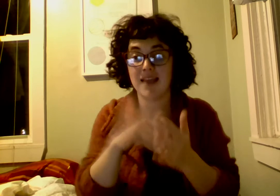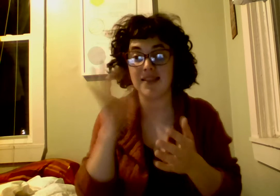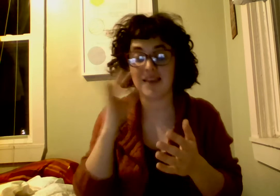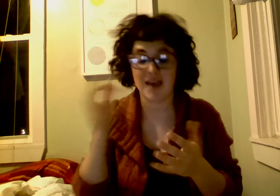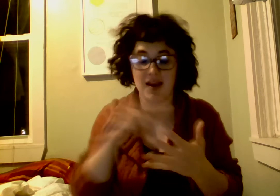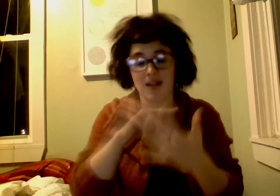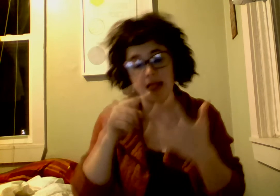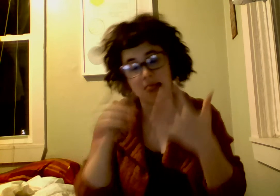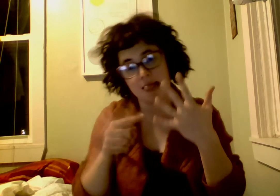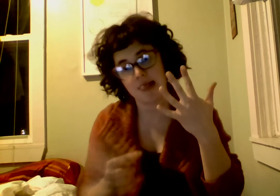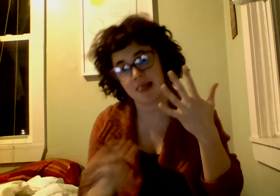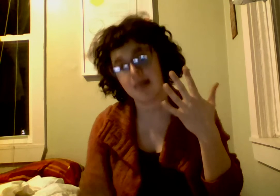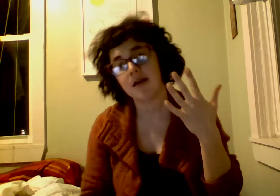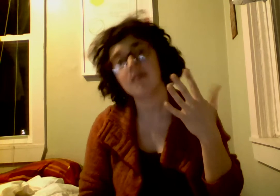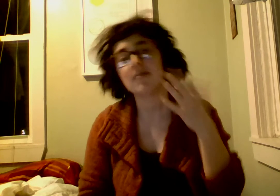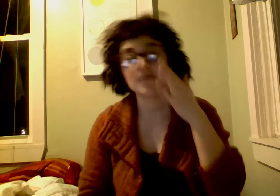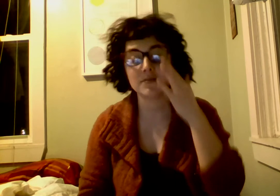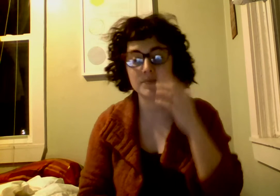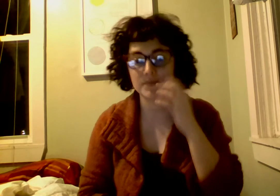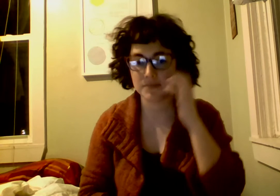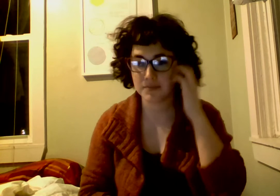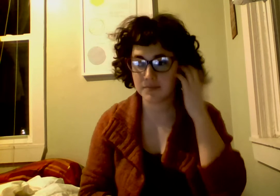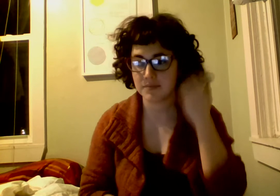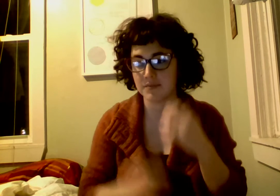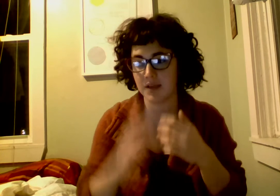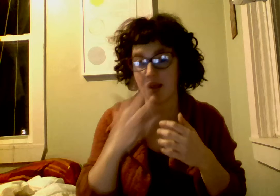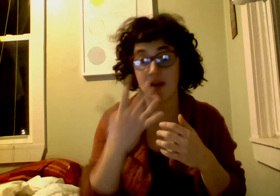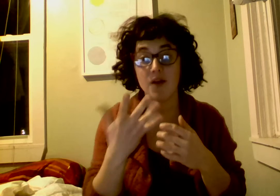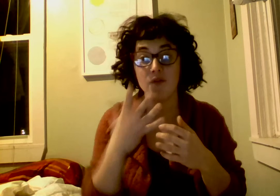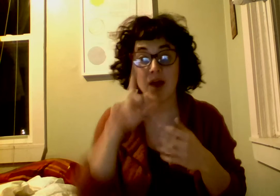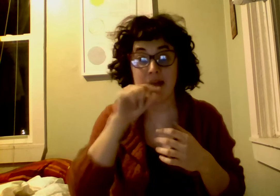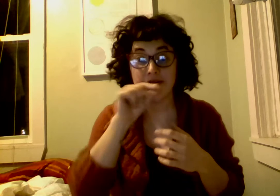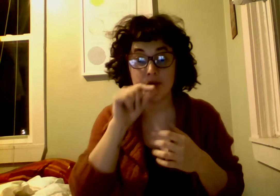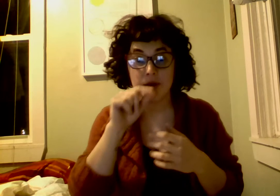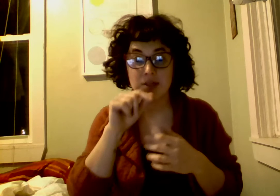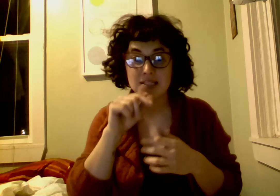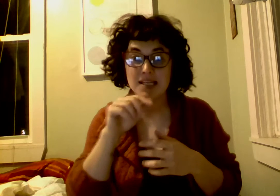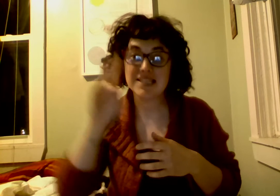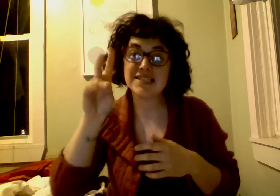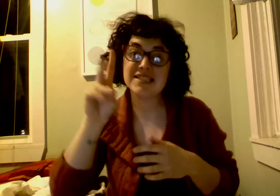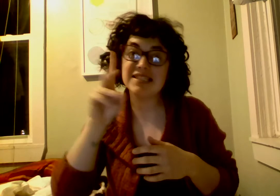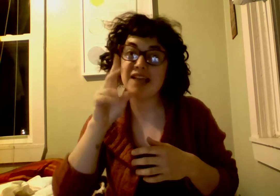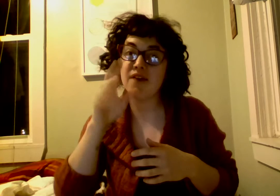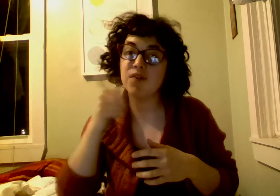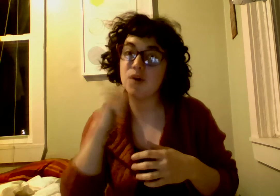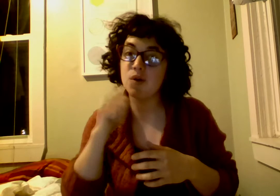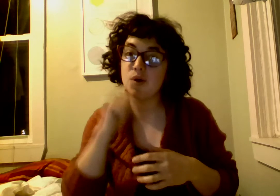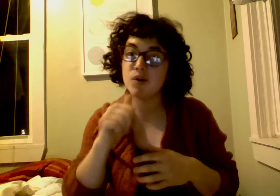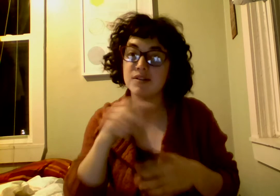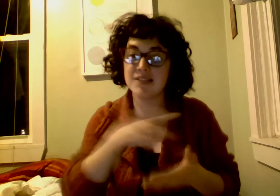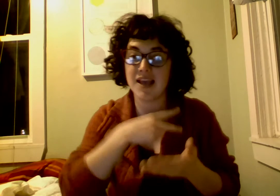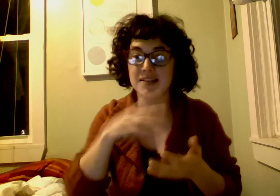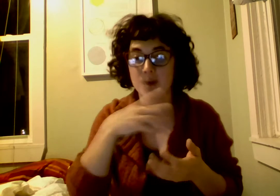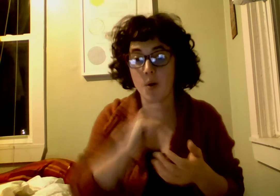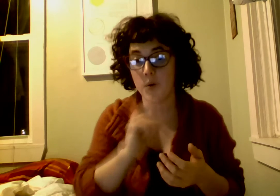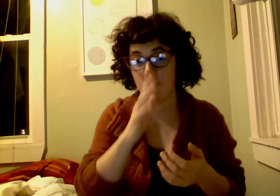too, Skalinkin' lots, the hot and tot, 5 birds in the flock, 7 girls dancing, the old woman with a pink parasol, the parson with a crooked staff,